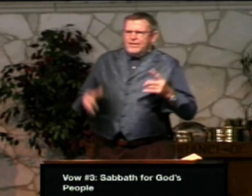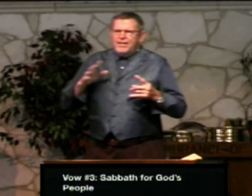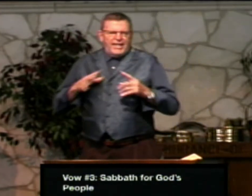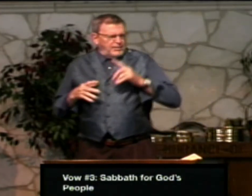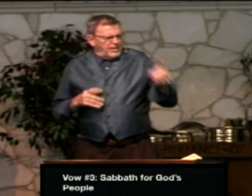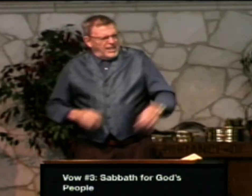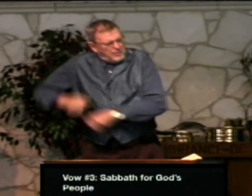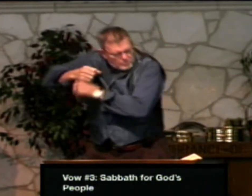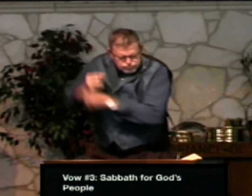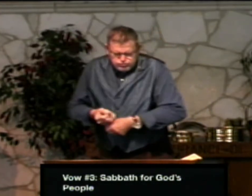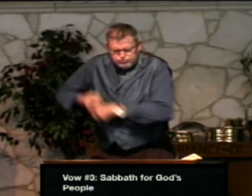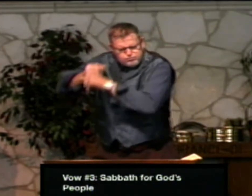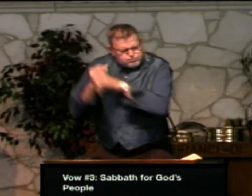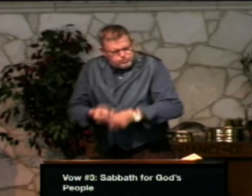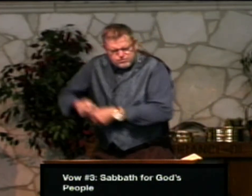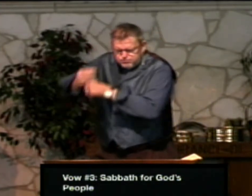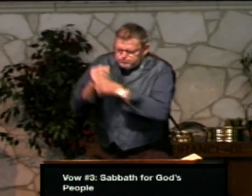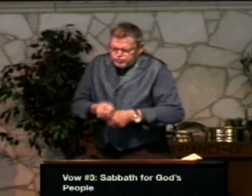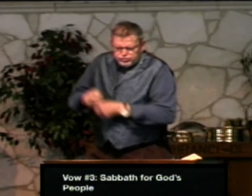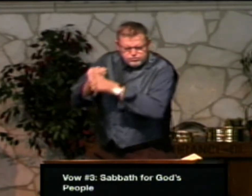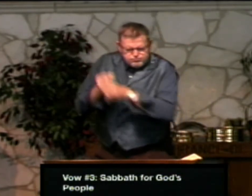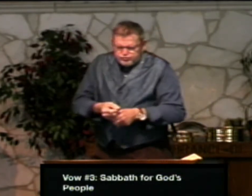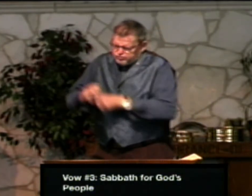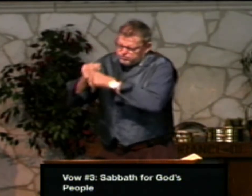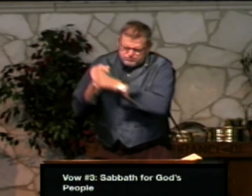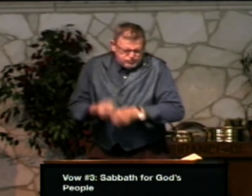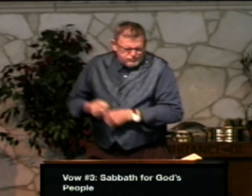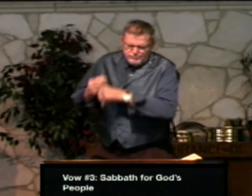The one man, he went in,